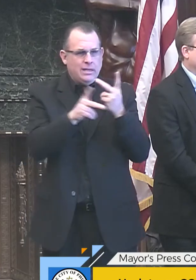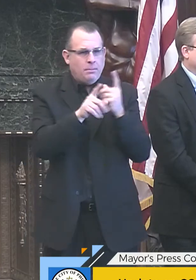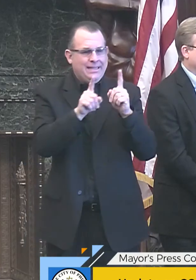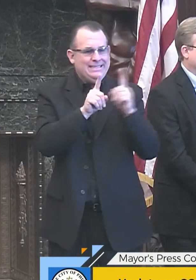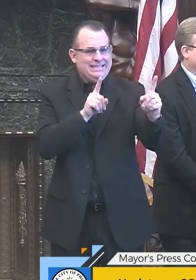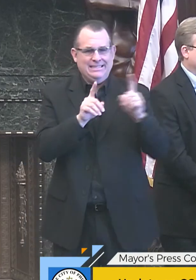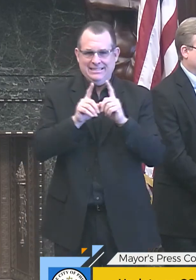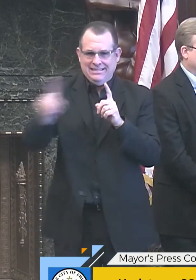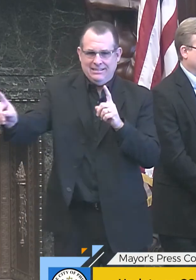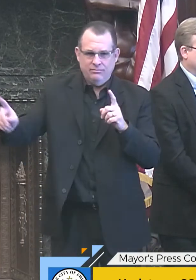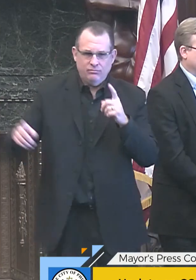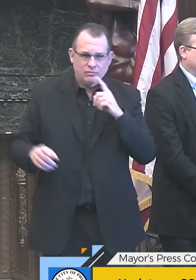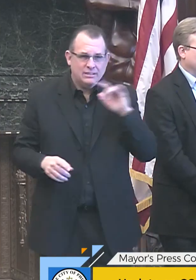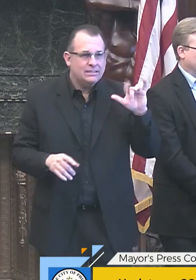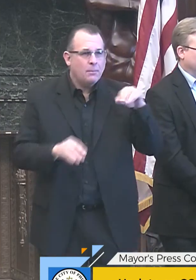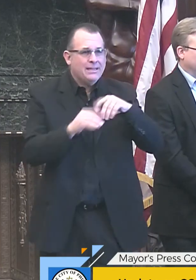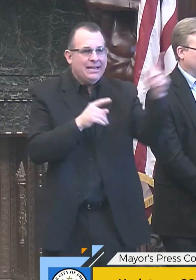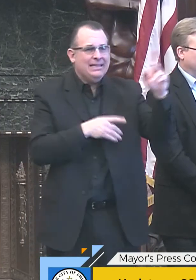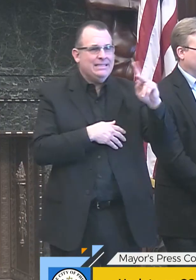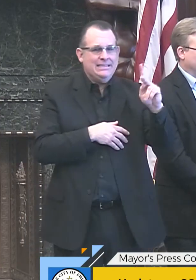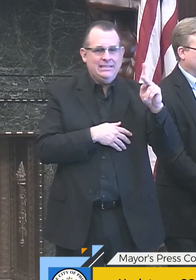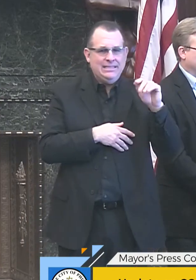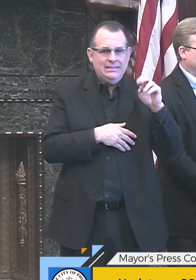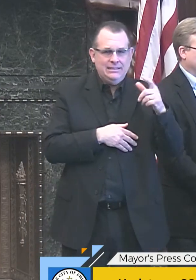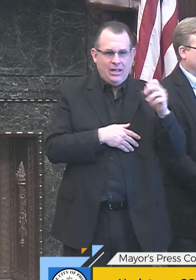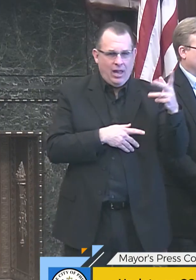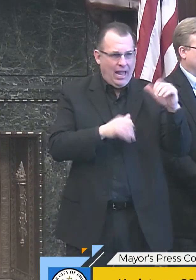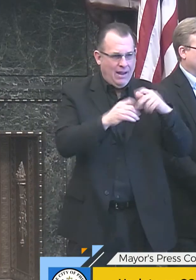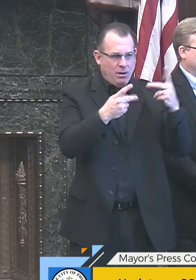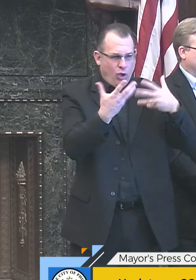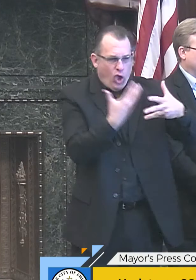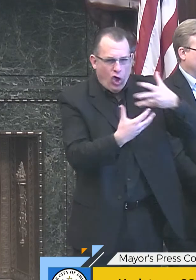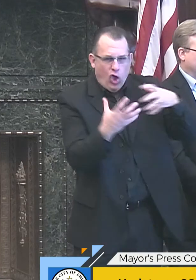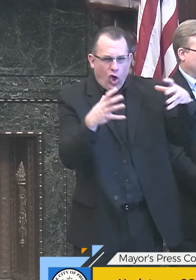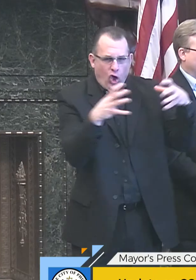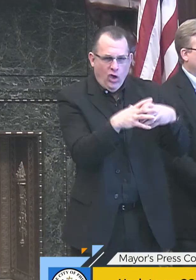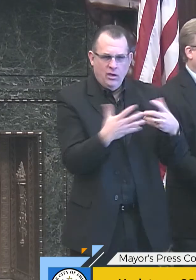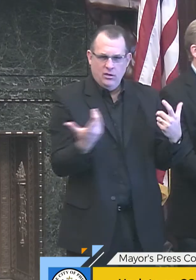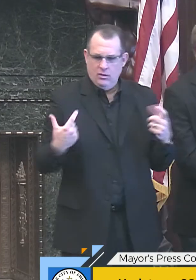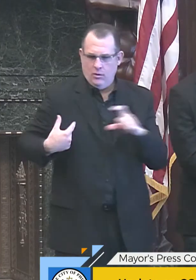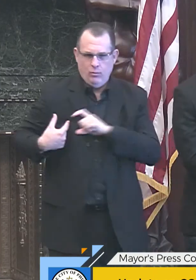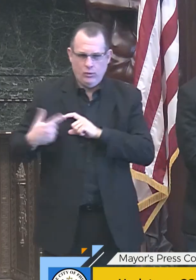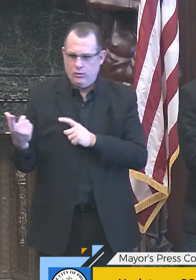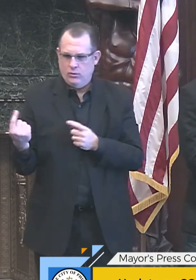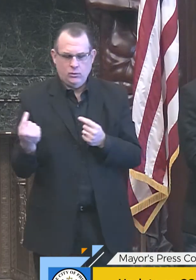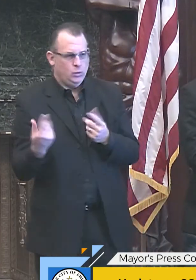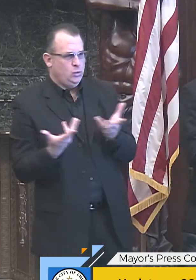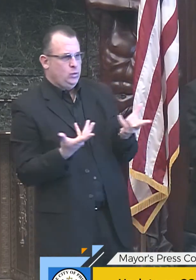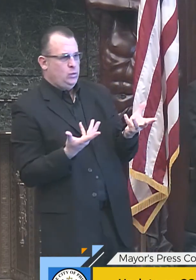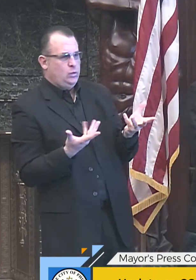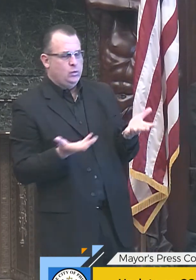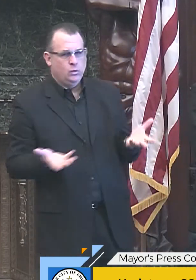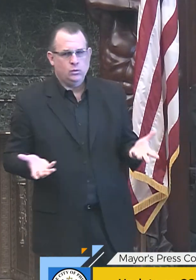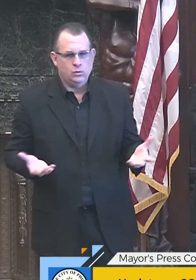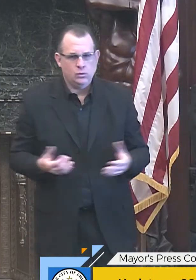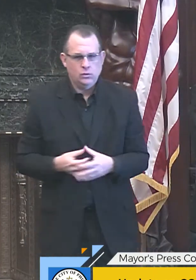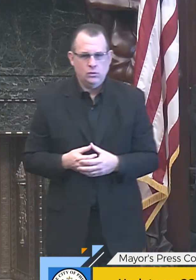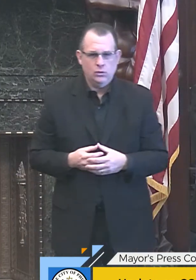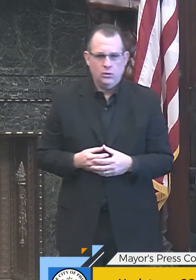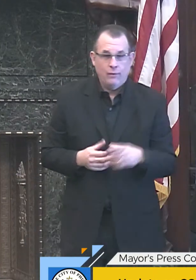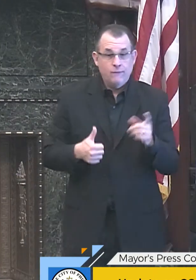people are hanging out in groups, threatening public health. What is the police going to do? The first step is that